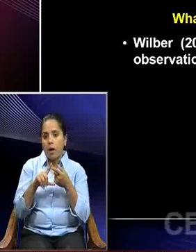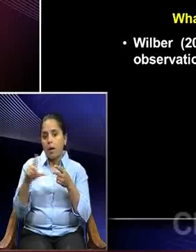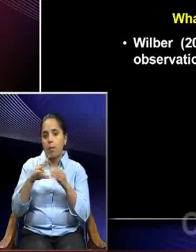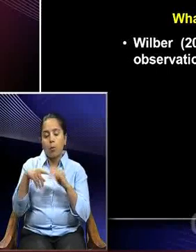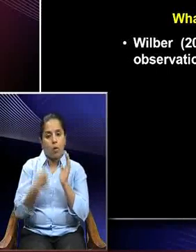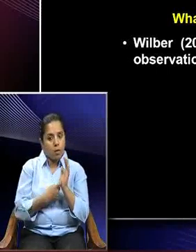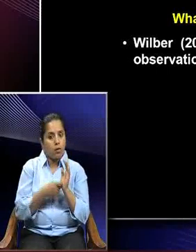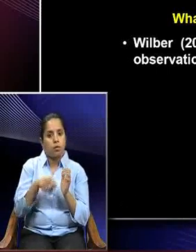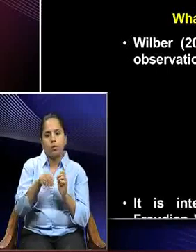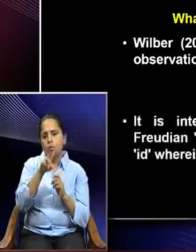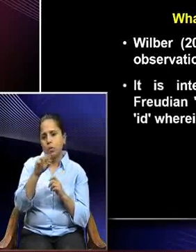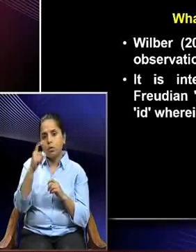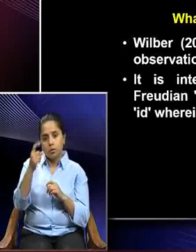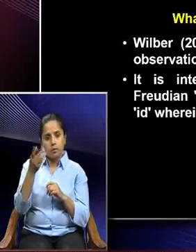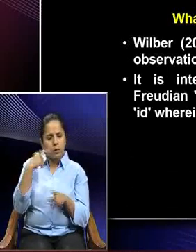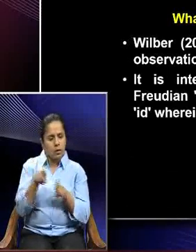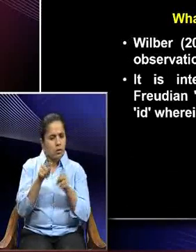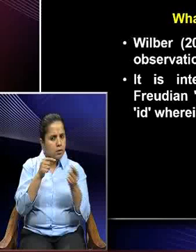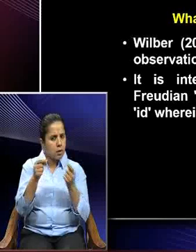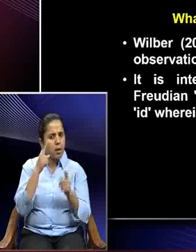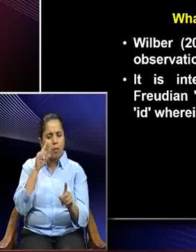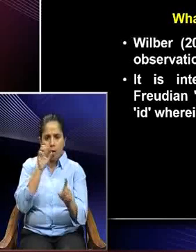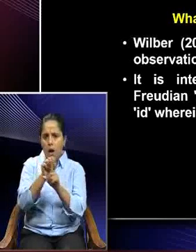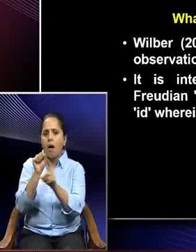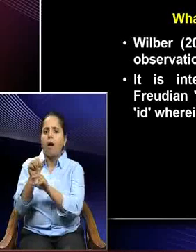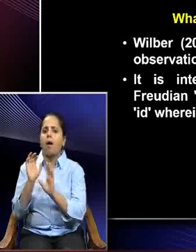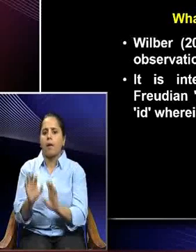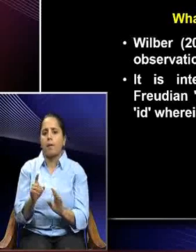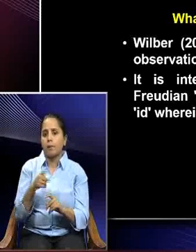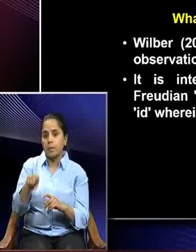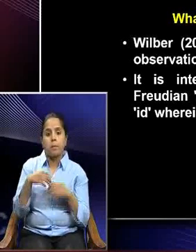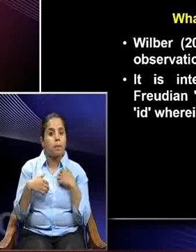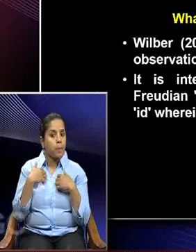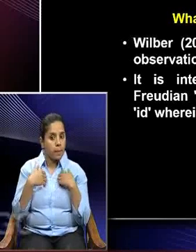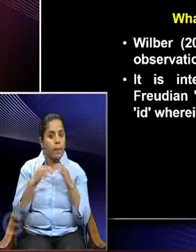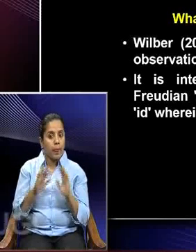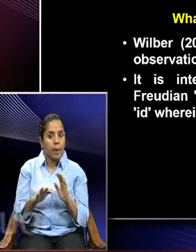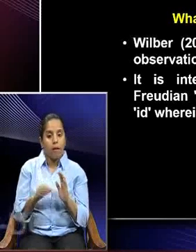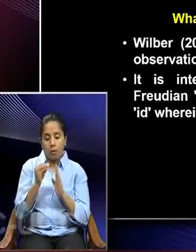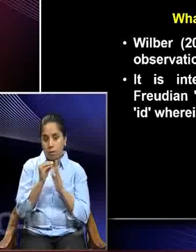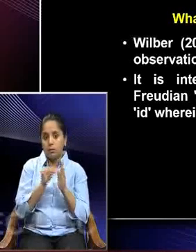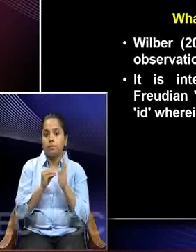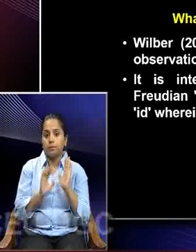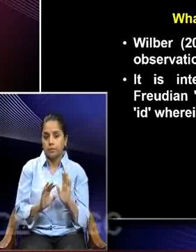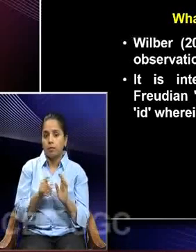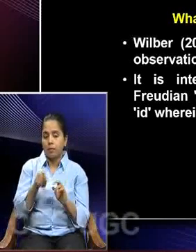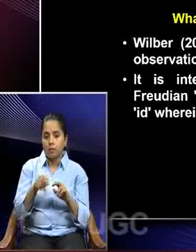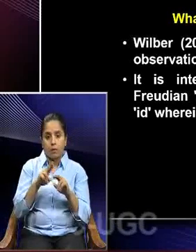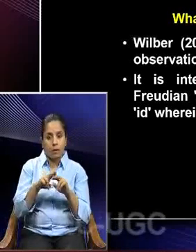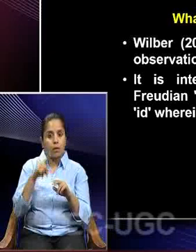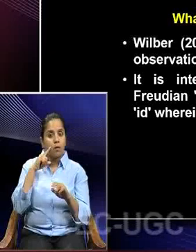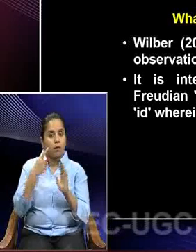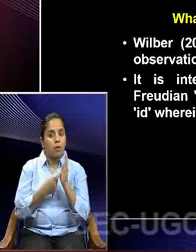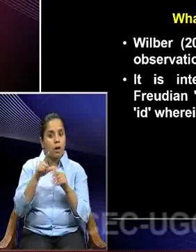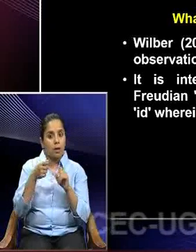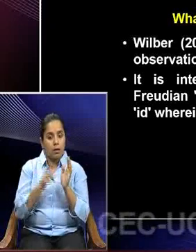it also makes a similar kind of observation, and it is very interesting to note here that Freudian id,